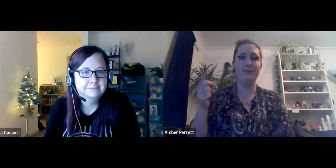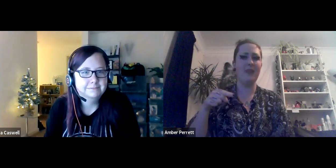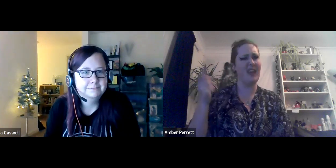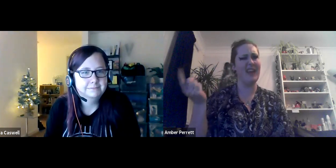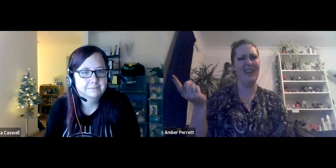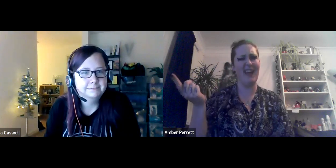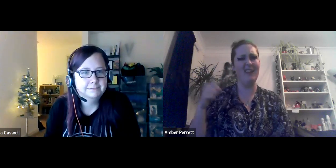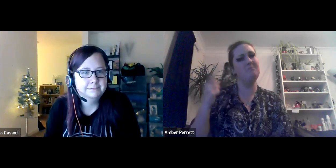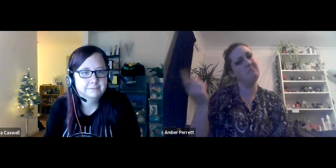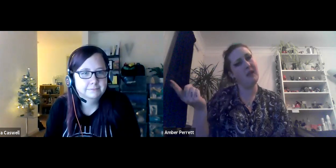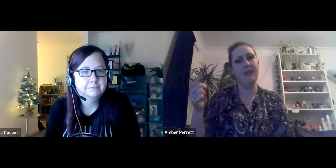that's like, and then.